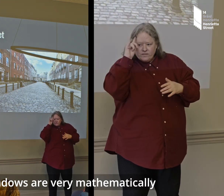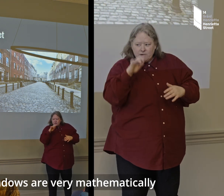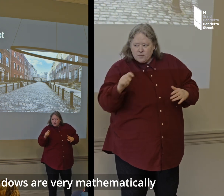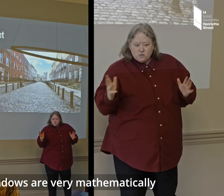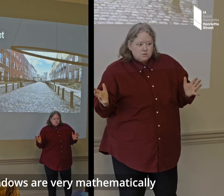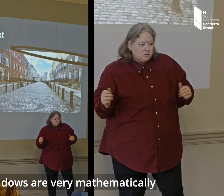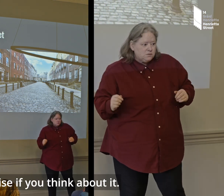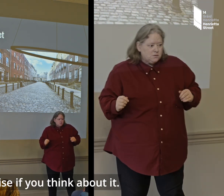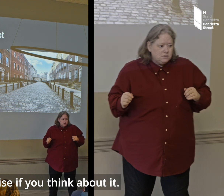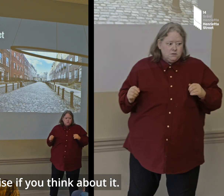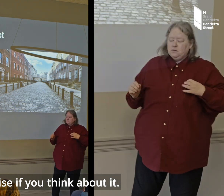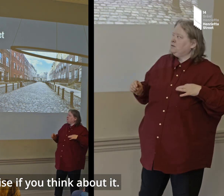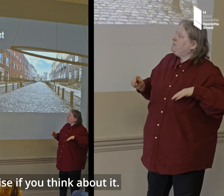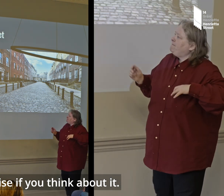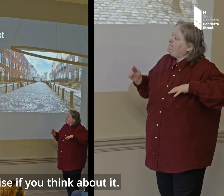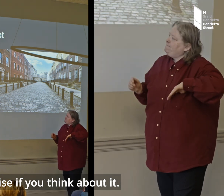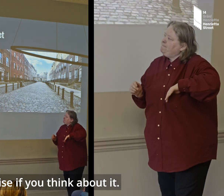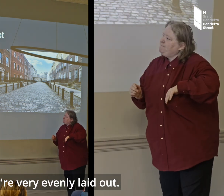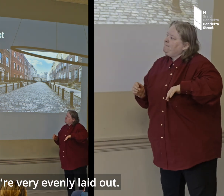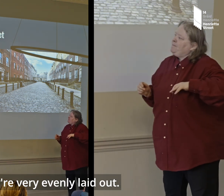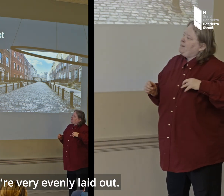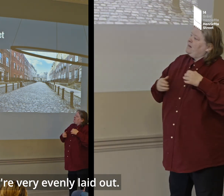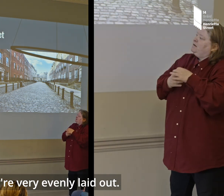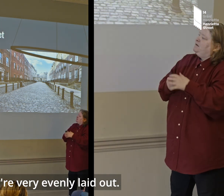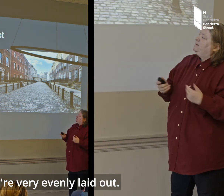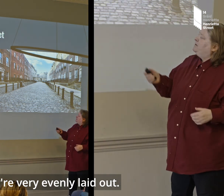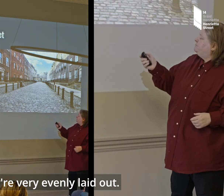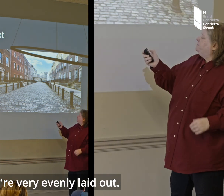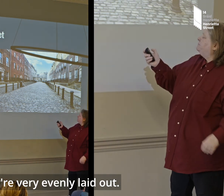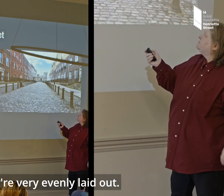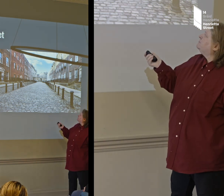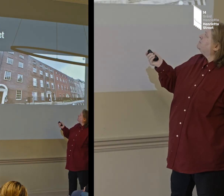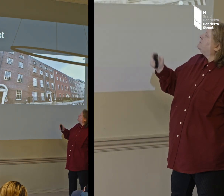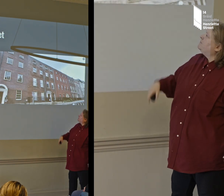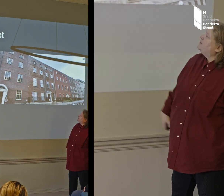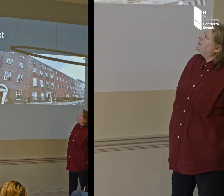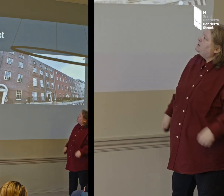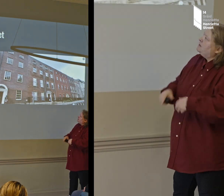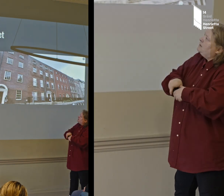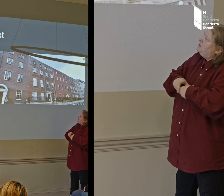are very mathematically precise if you think about it. They're very evenly laid out.